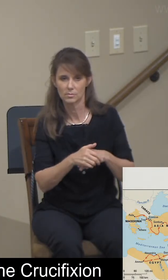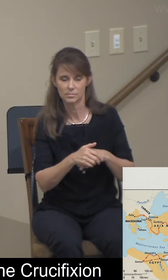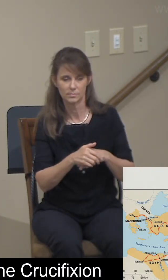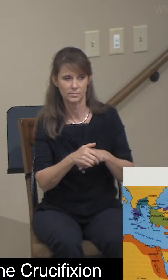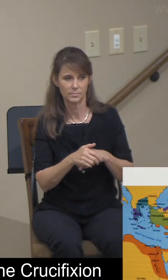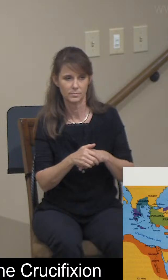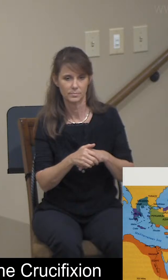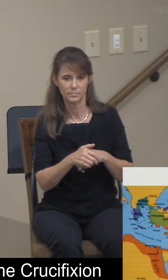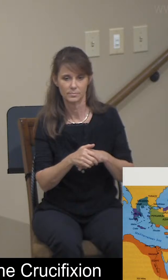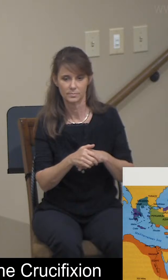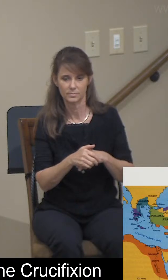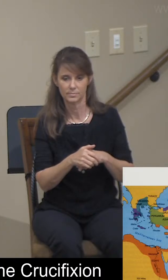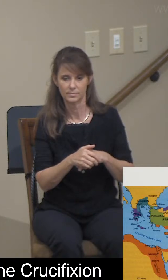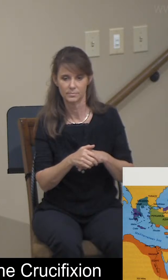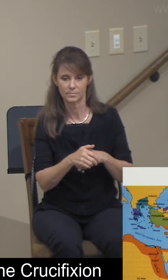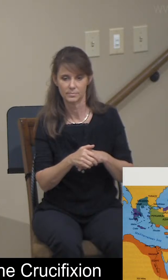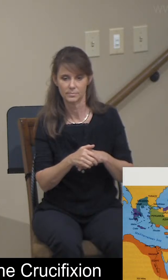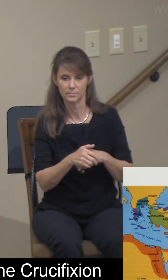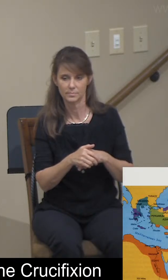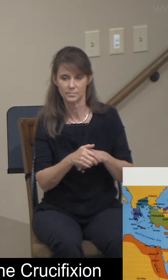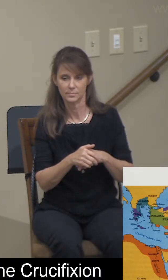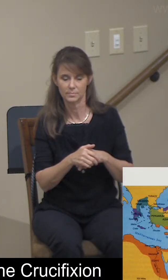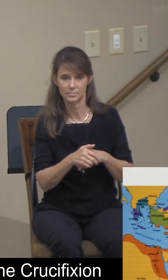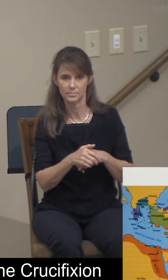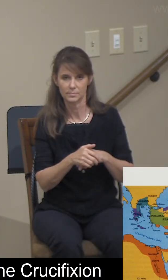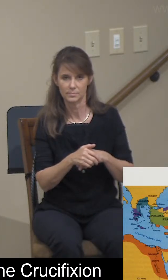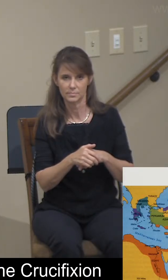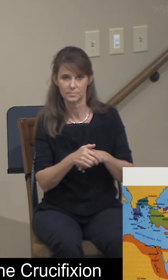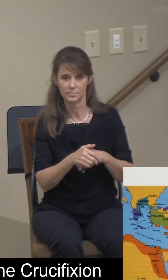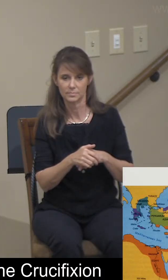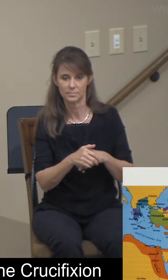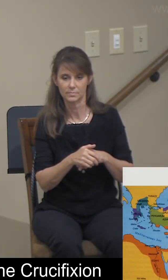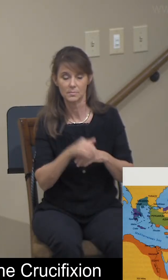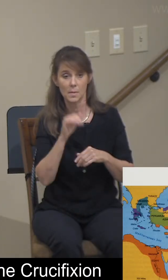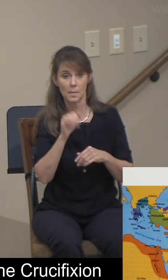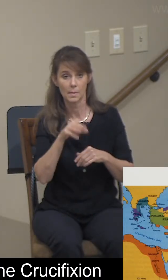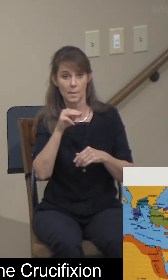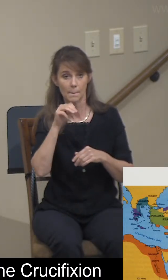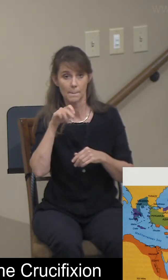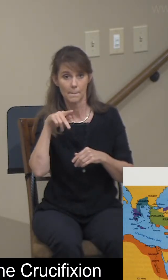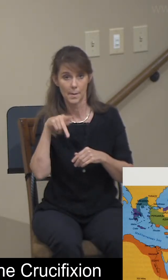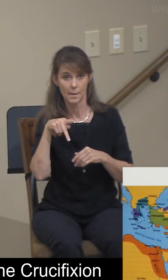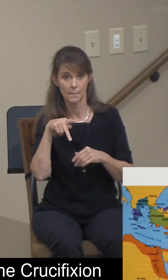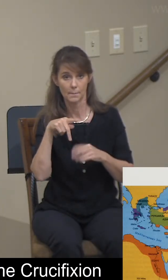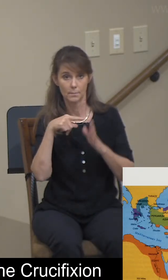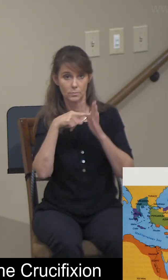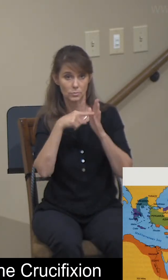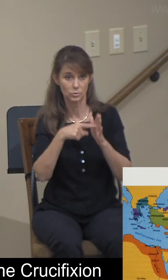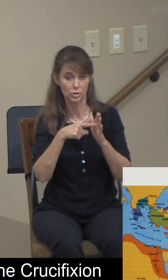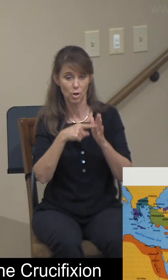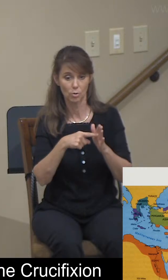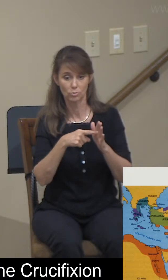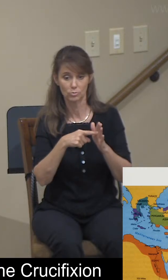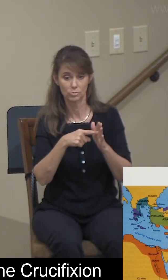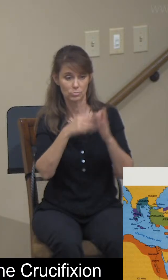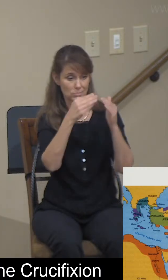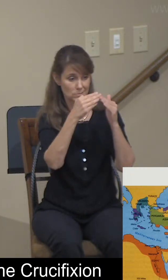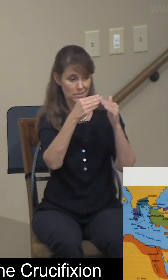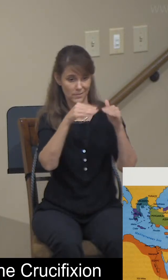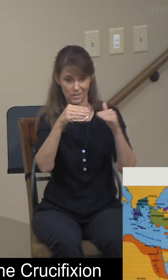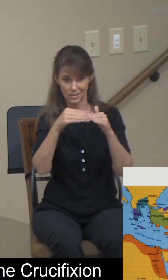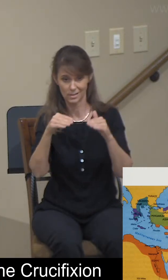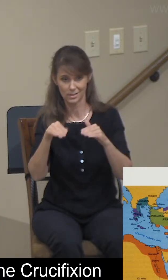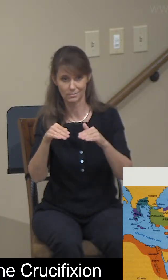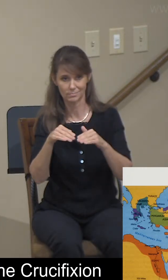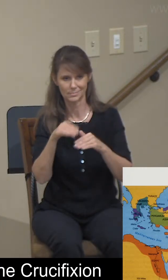time. So this map here gives us an idea of the breakdown. This is right after